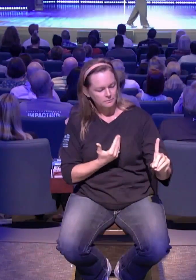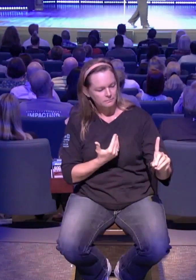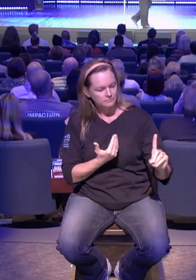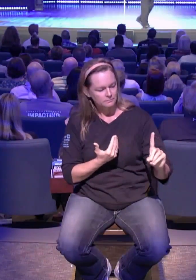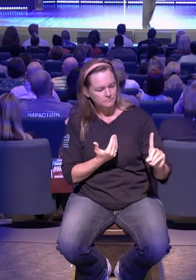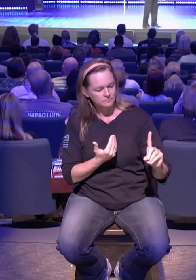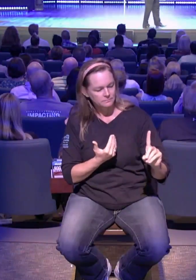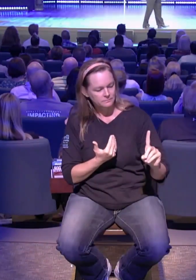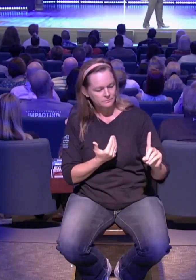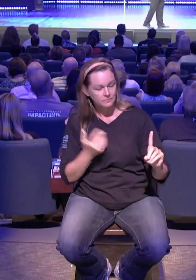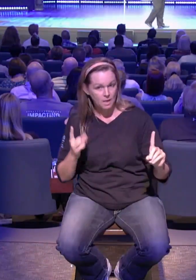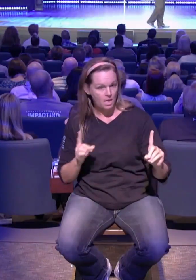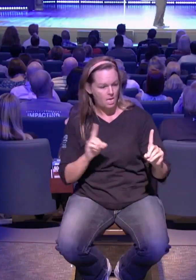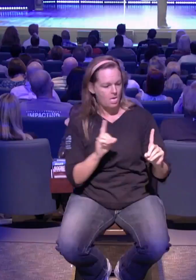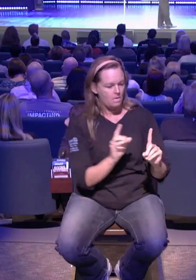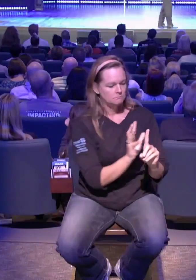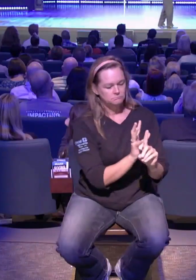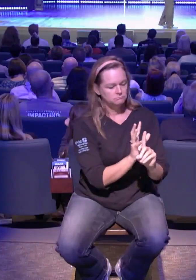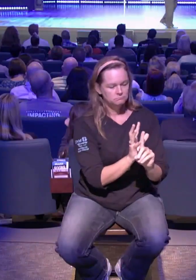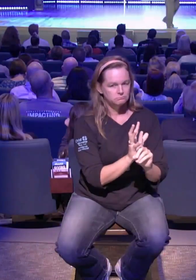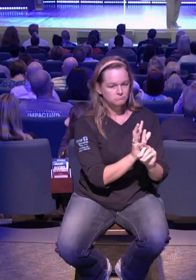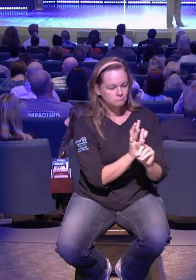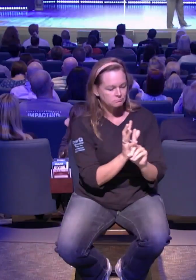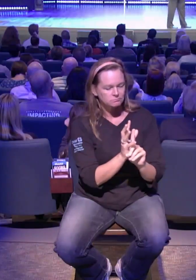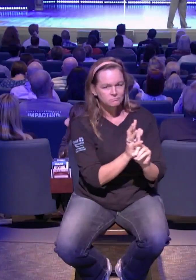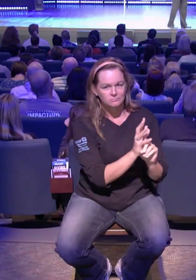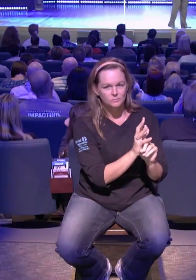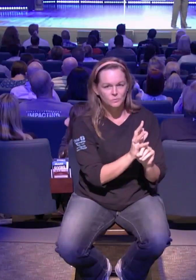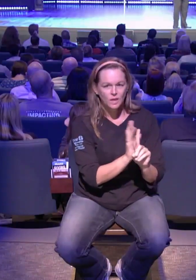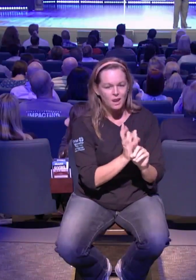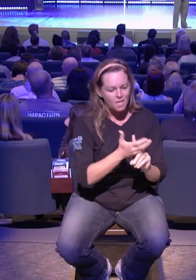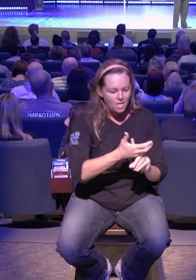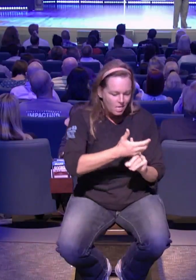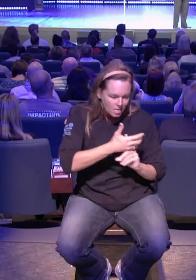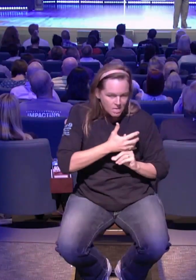And they invited her to a prayer meeting, and they started praying with her,